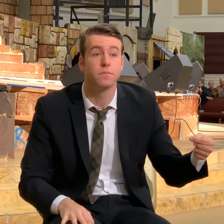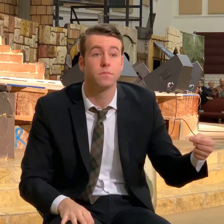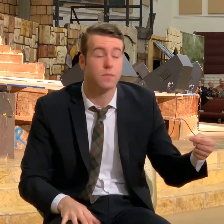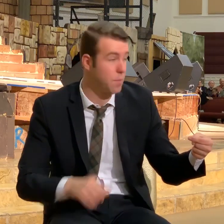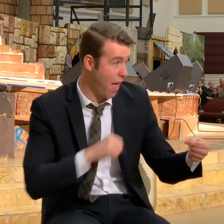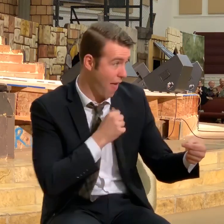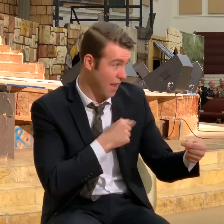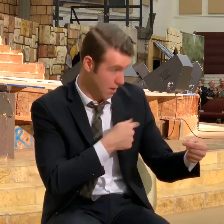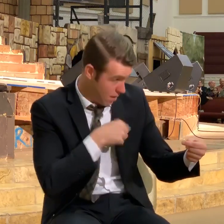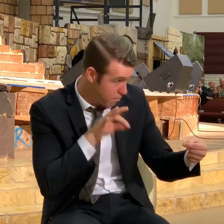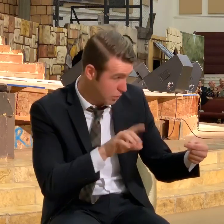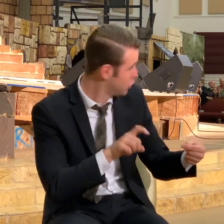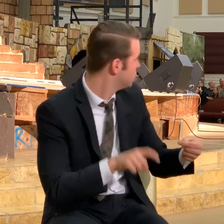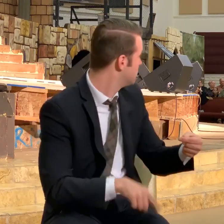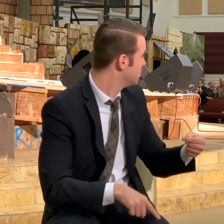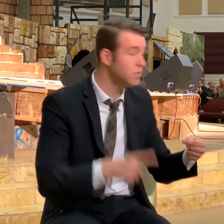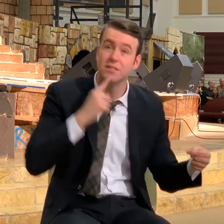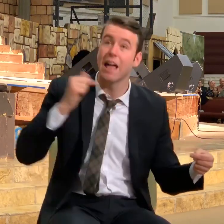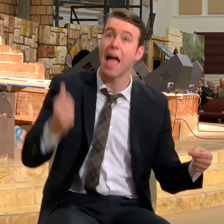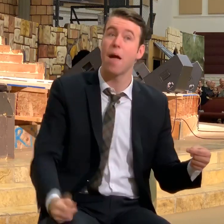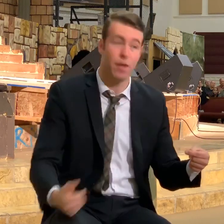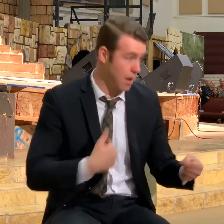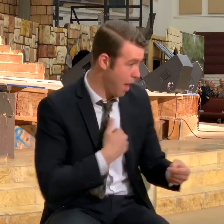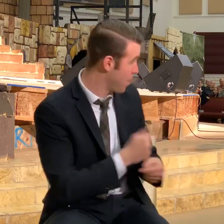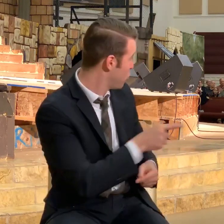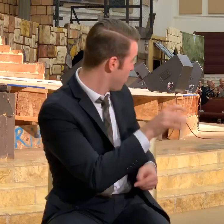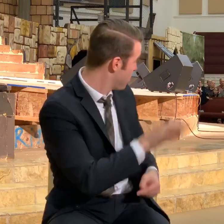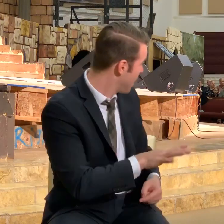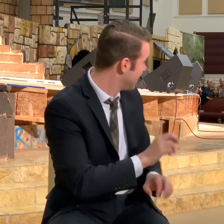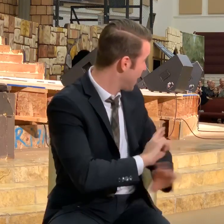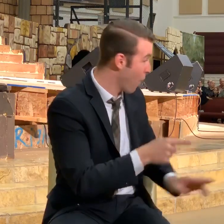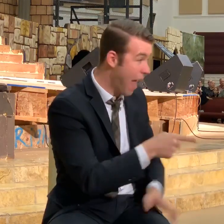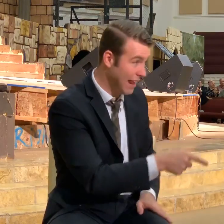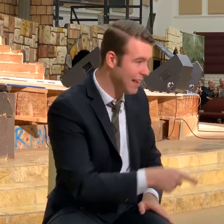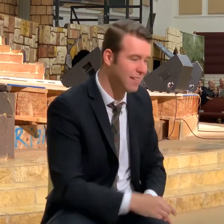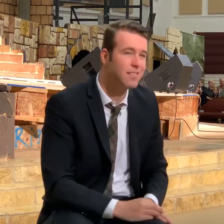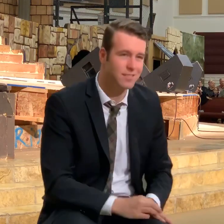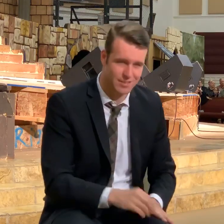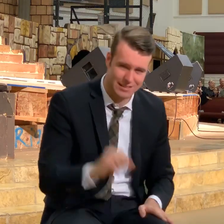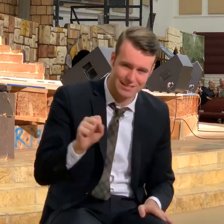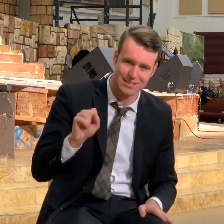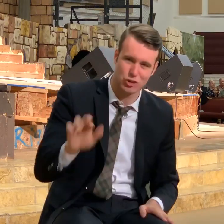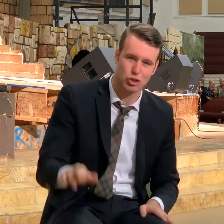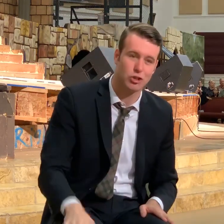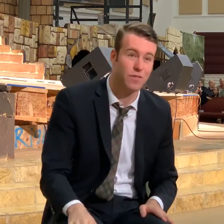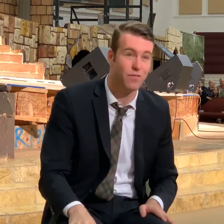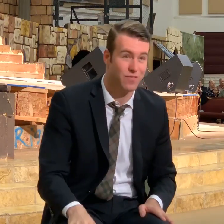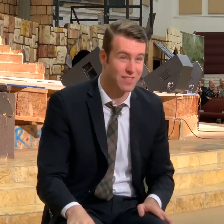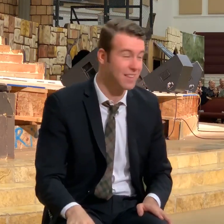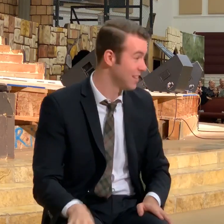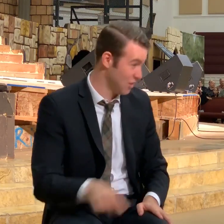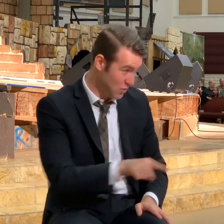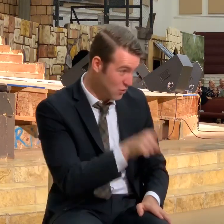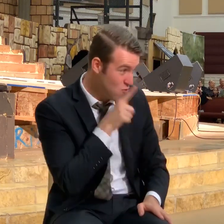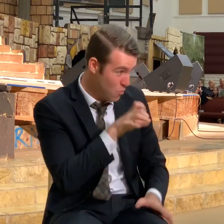Brother Anthony, my preacher, my helper, you're a pastor. Get ready. Sure you won't do